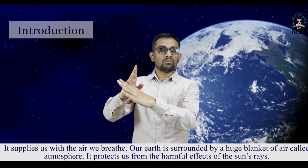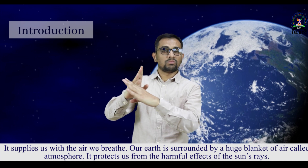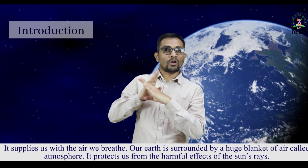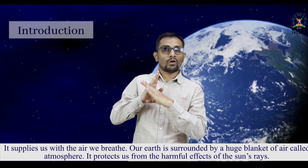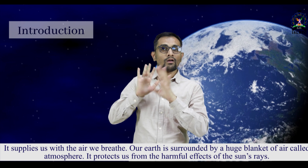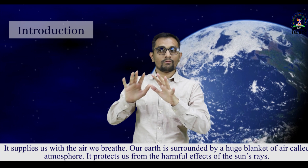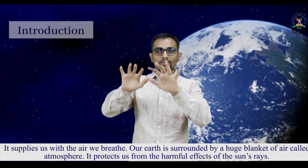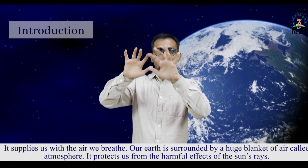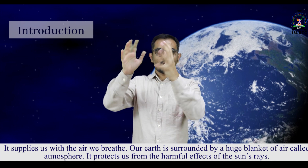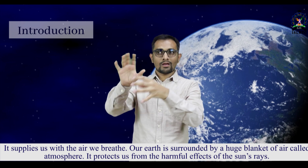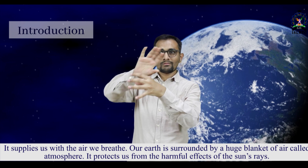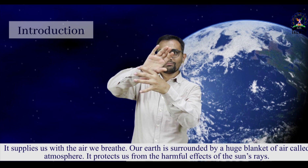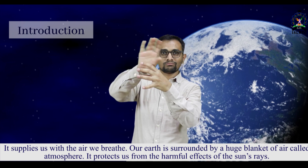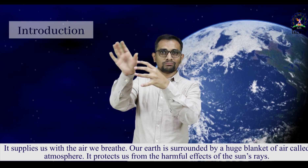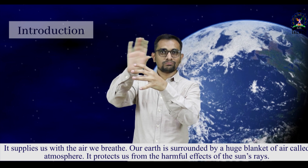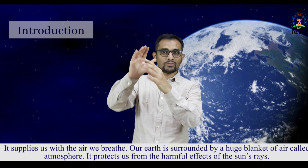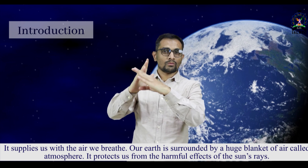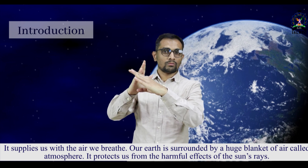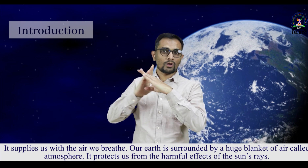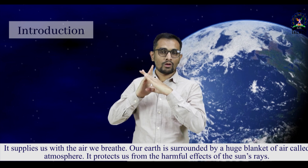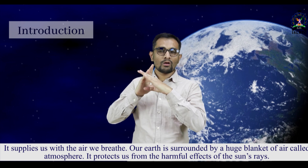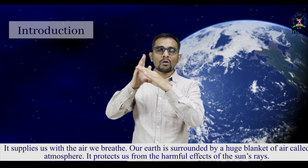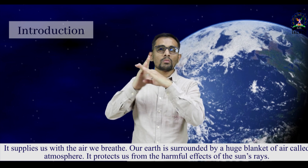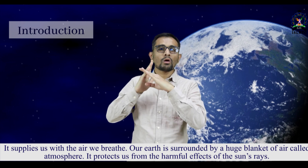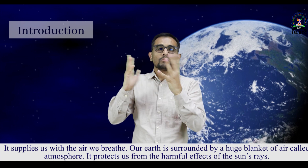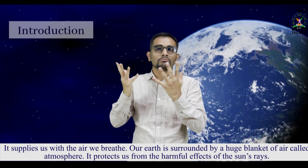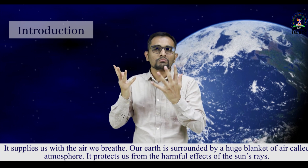It protects us from the harmful effects of the sun rays.